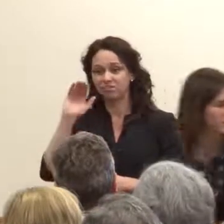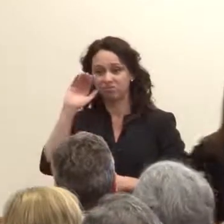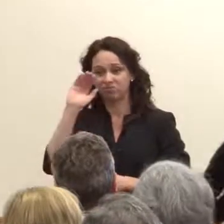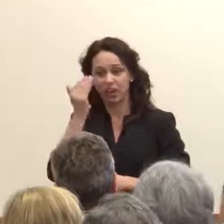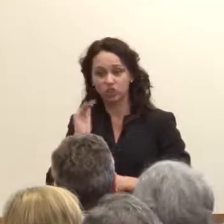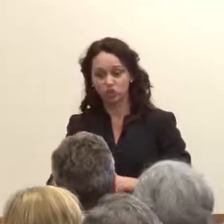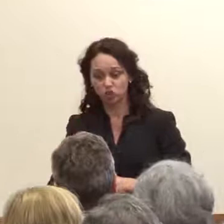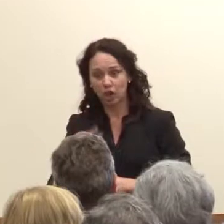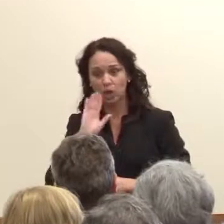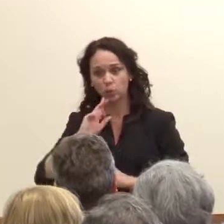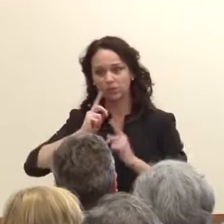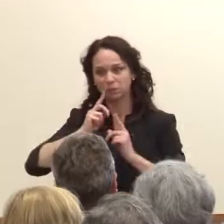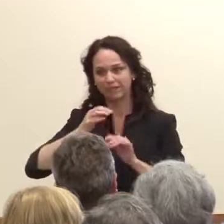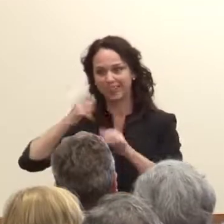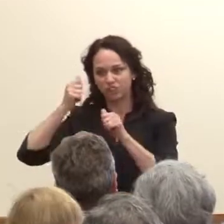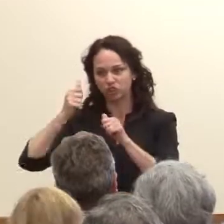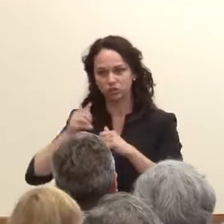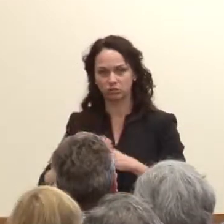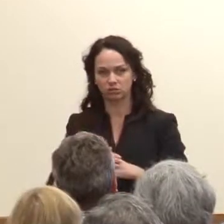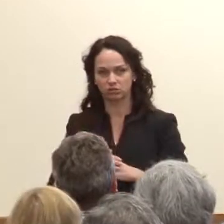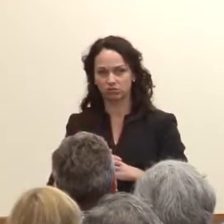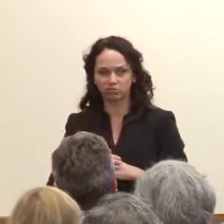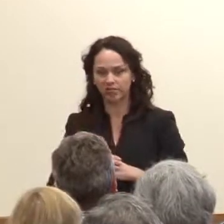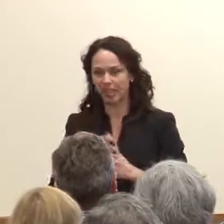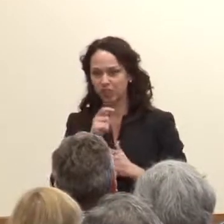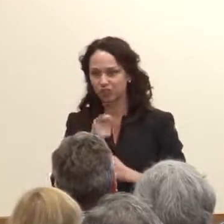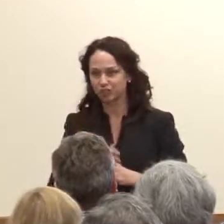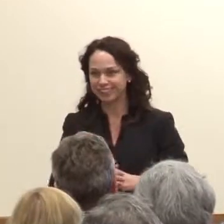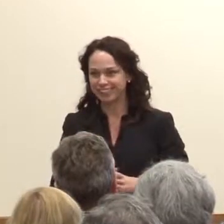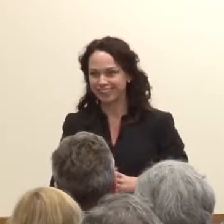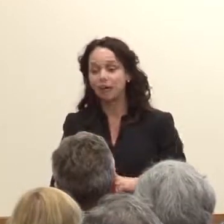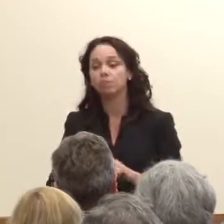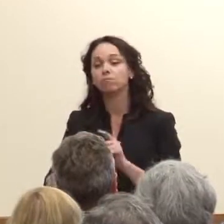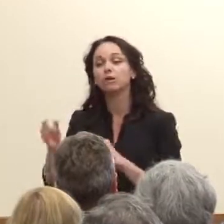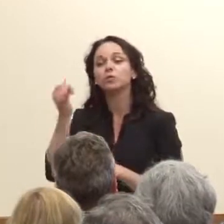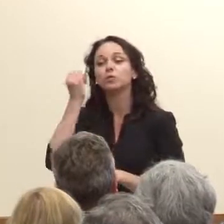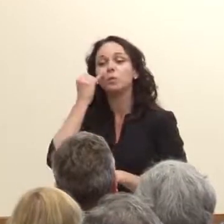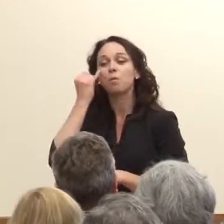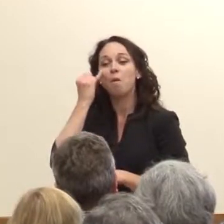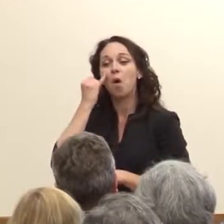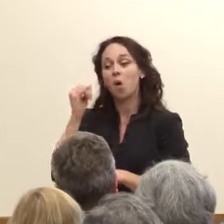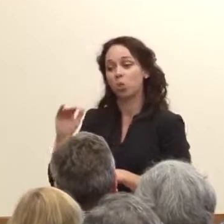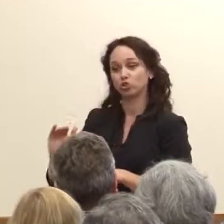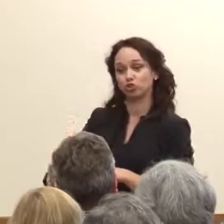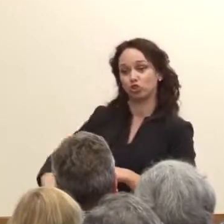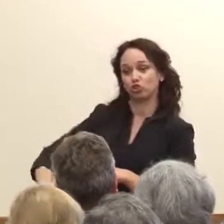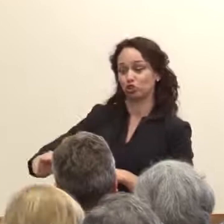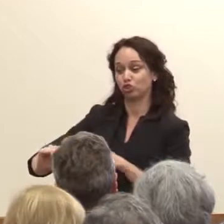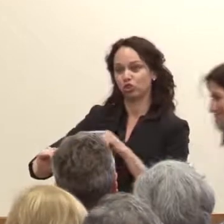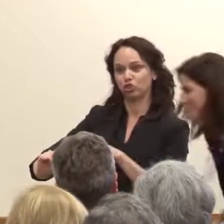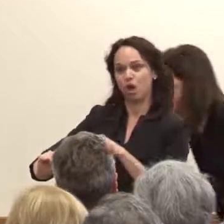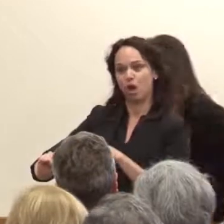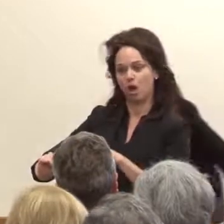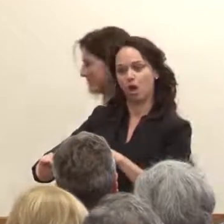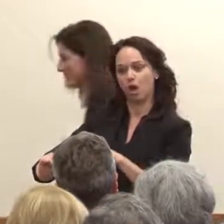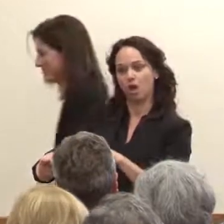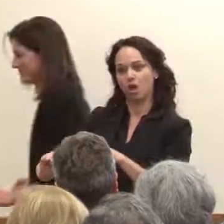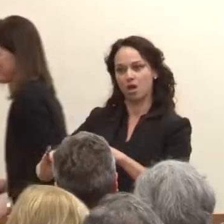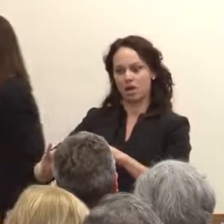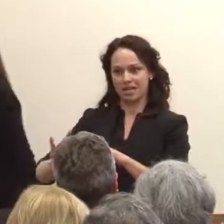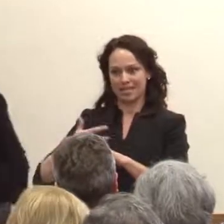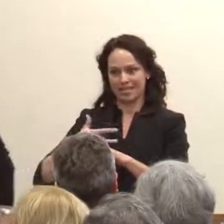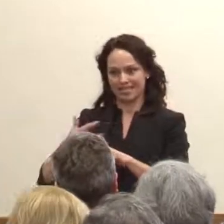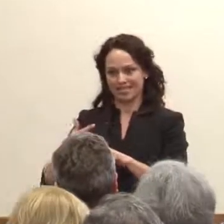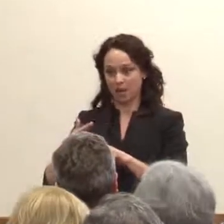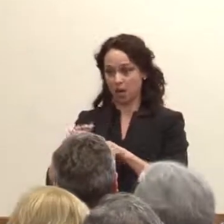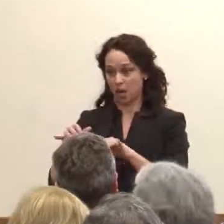faster. Frankly, that's not very interesting. However, suppose children were to make certain conflicting